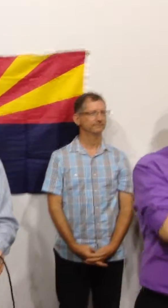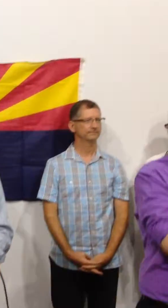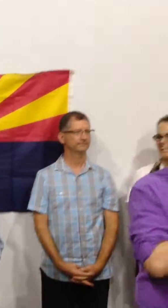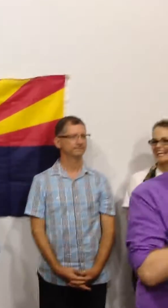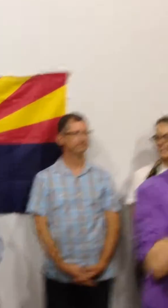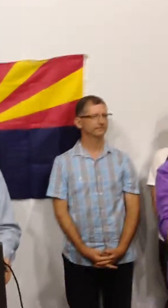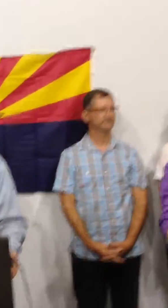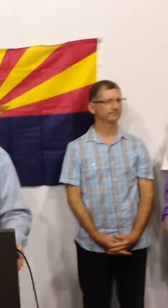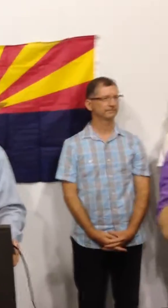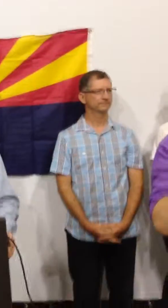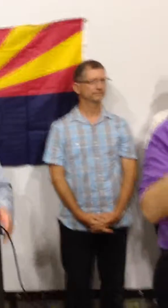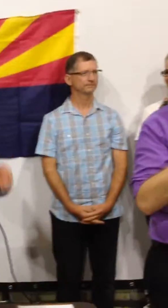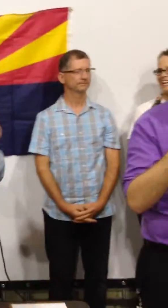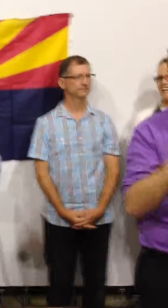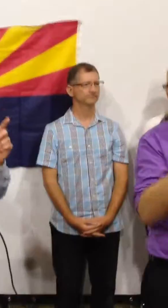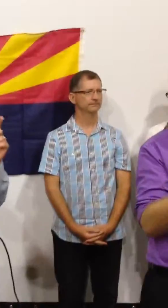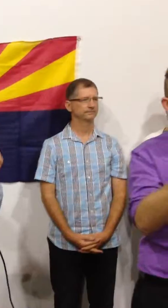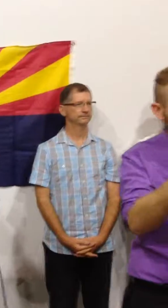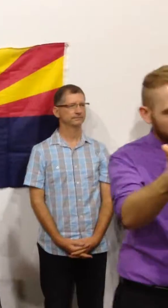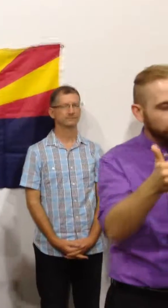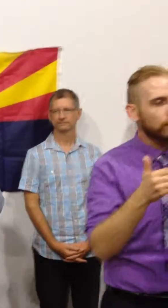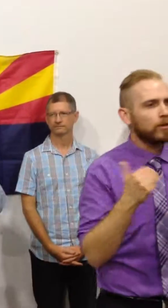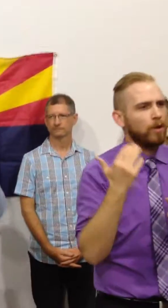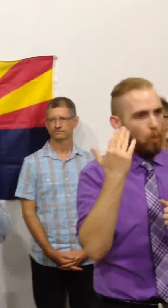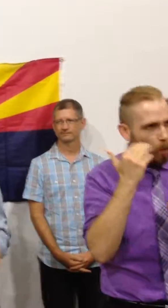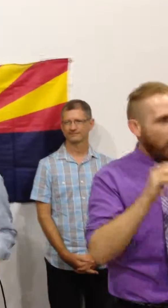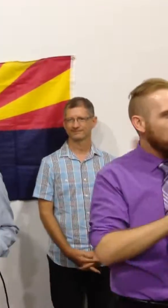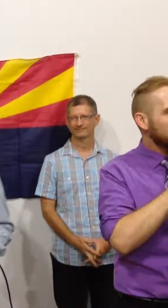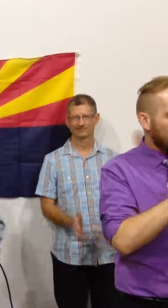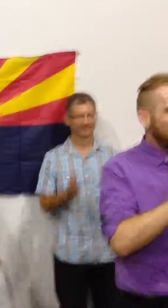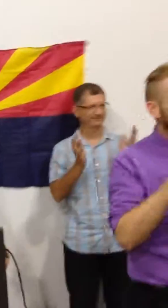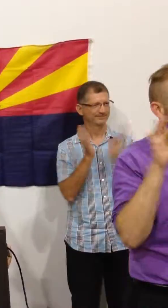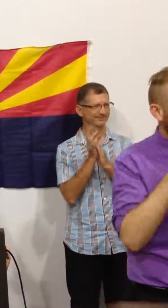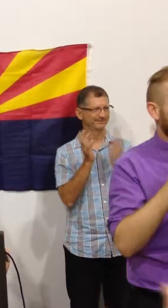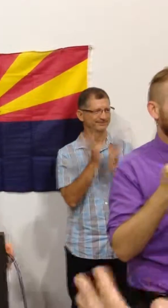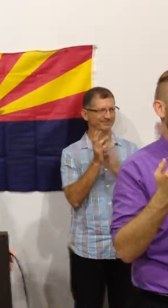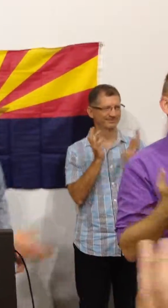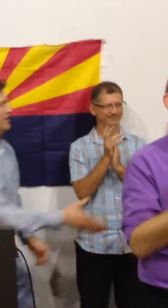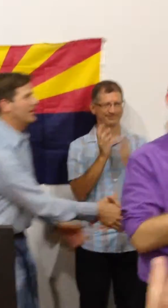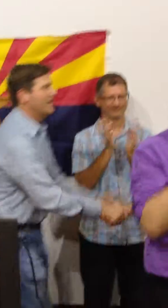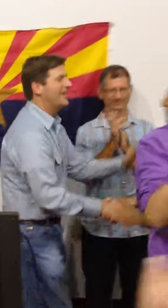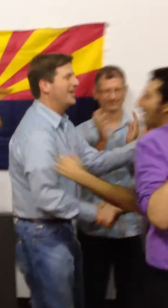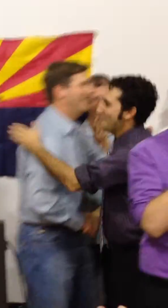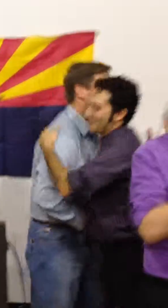to come. We're going to come together and get it done. Why marriage matters. A great day in Arizona. Thank you so much.